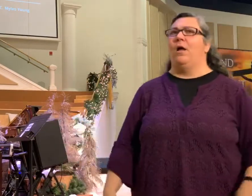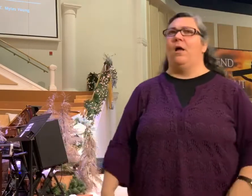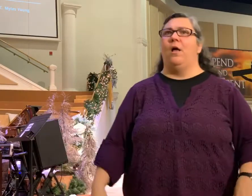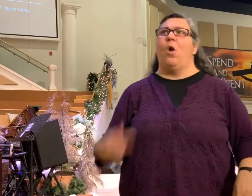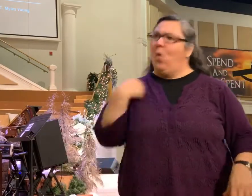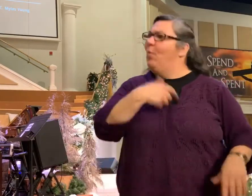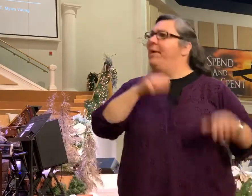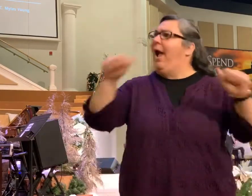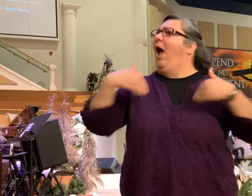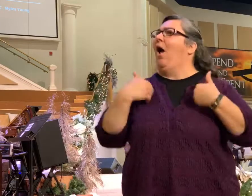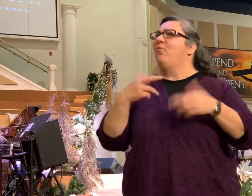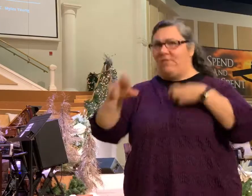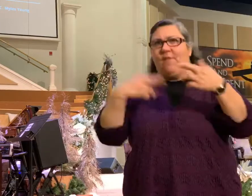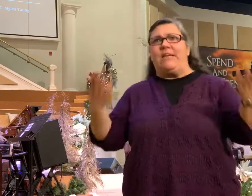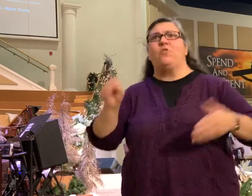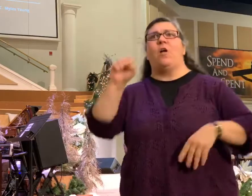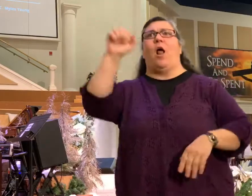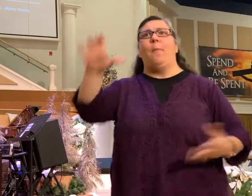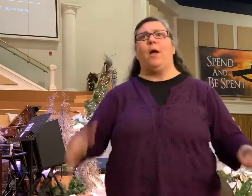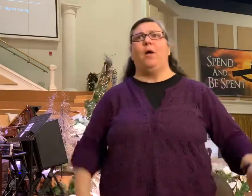We can have revival in Sacramento.